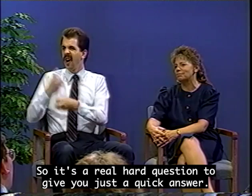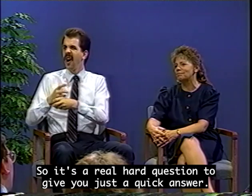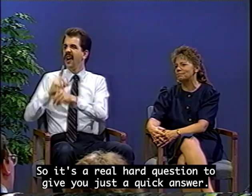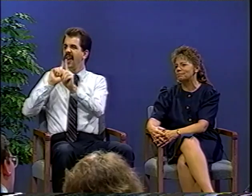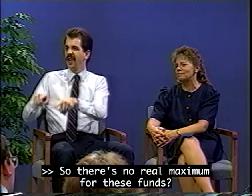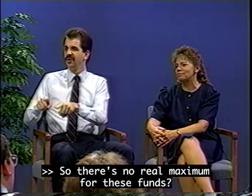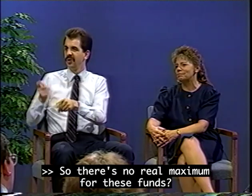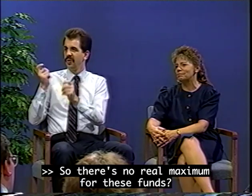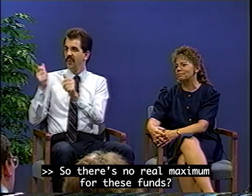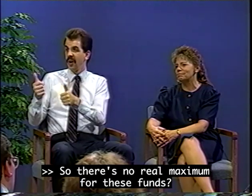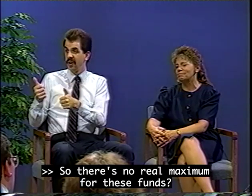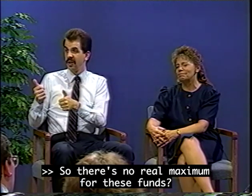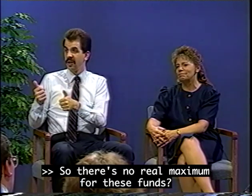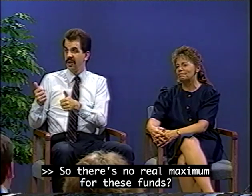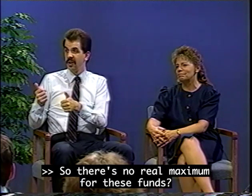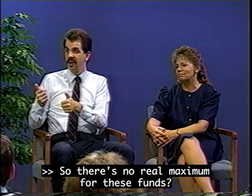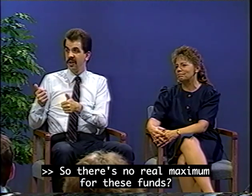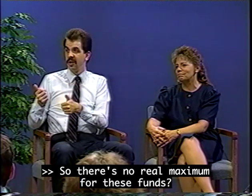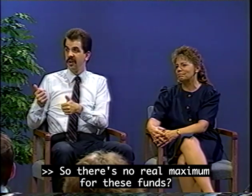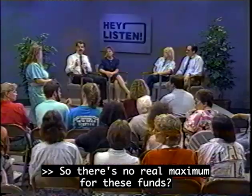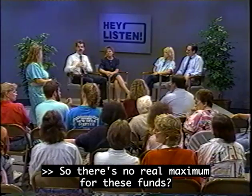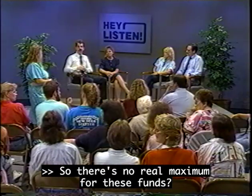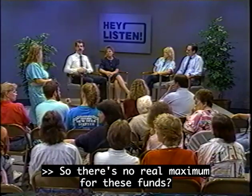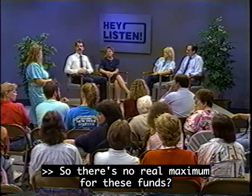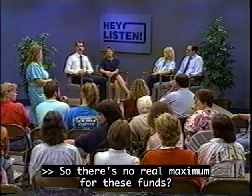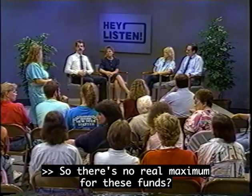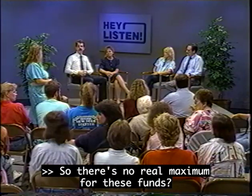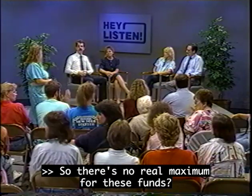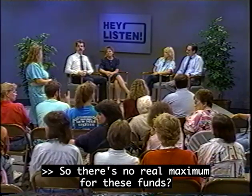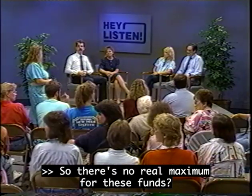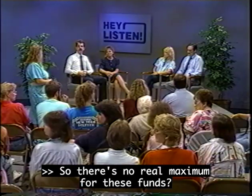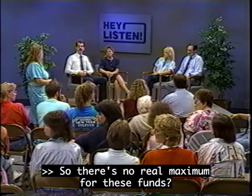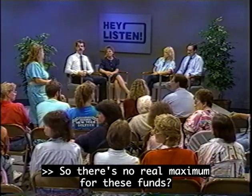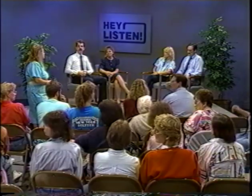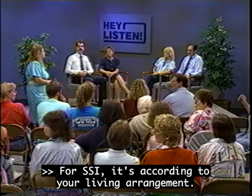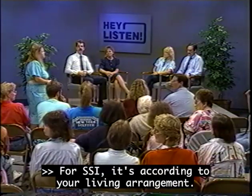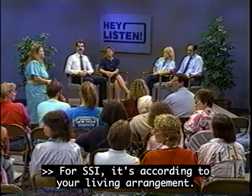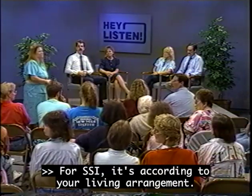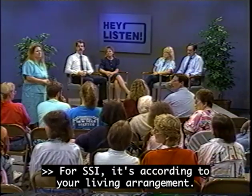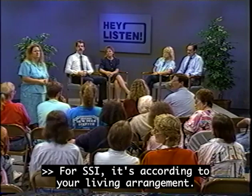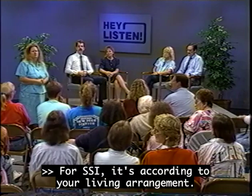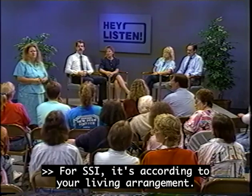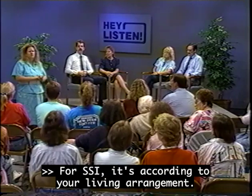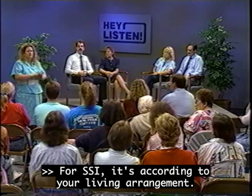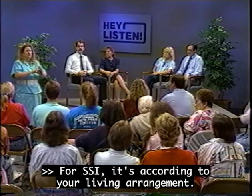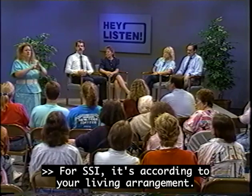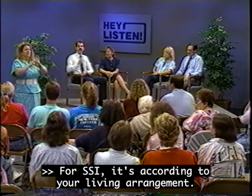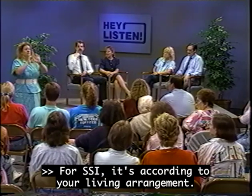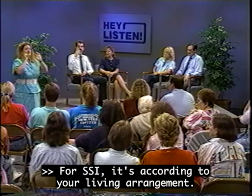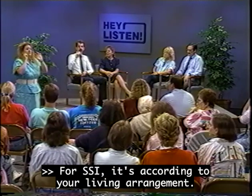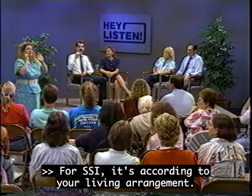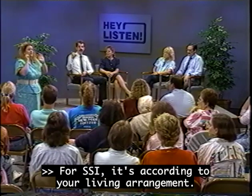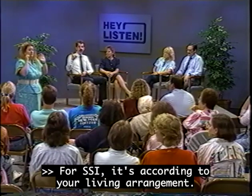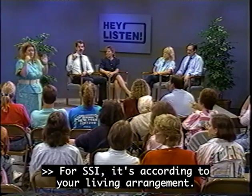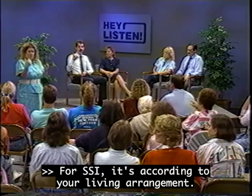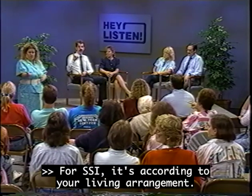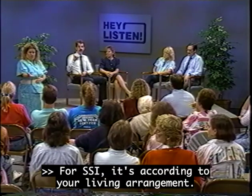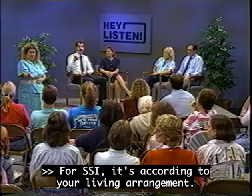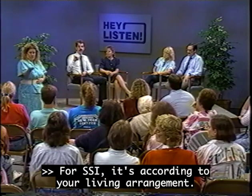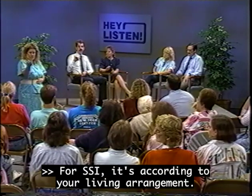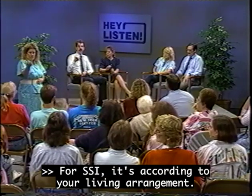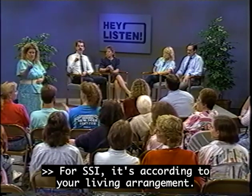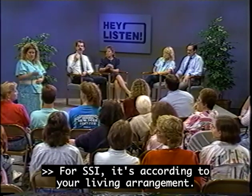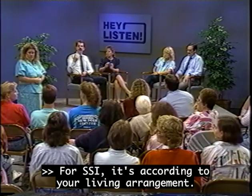answer. So there's no real maximum for these funds? For SSI,